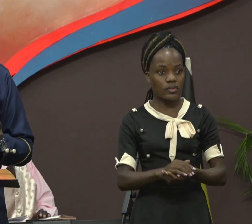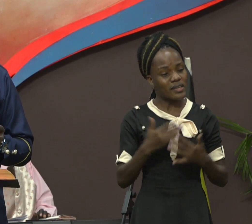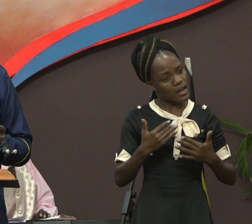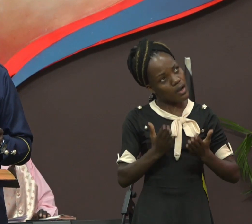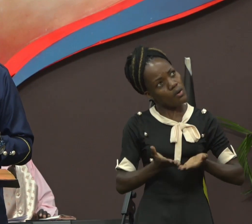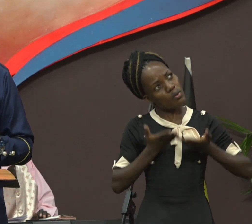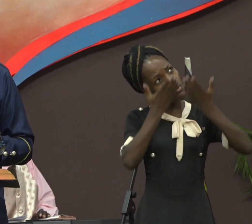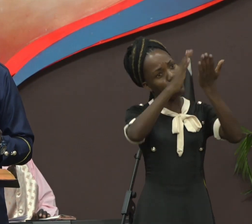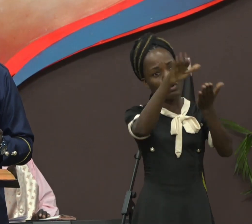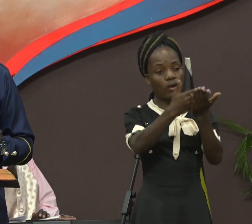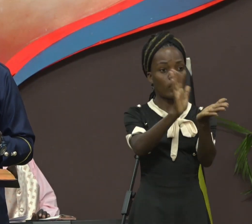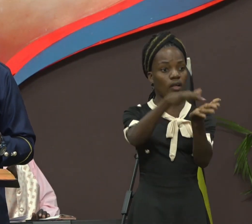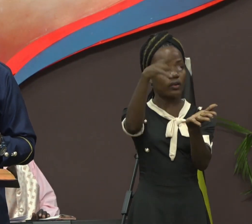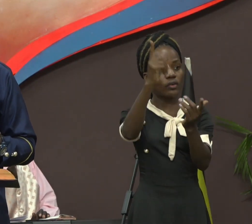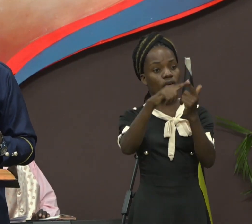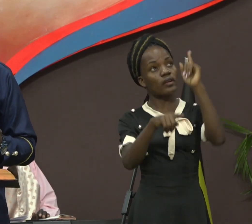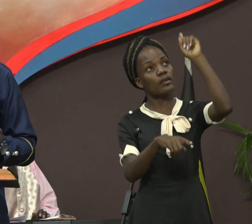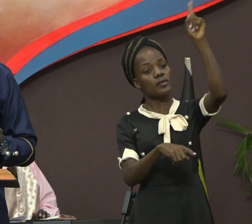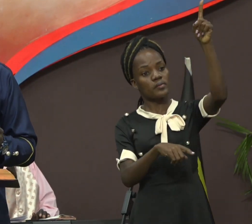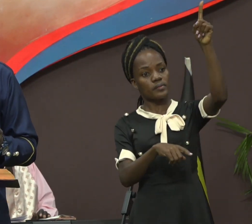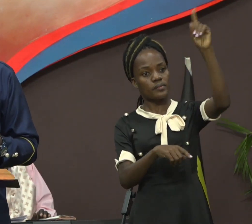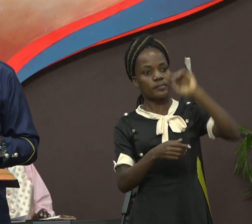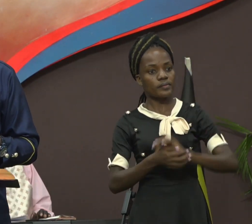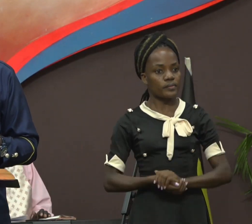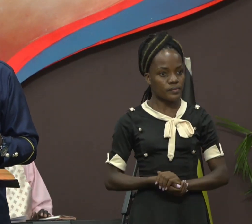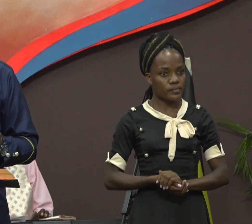kirekere Katonda. You leave the glory to God.